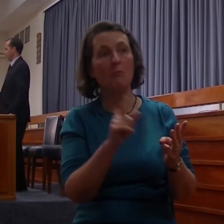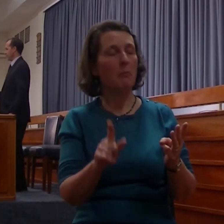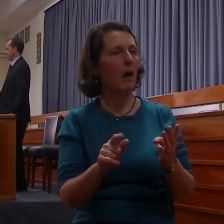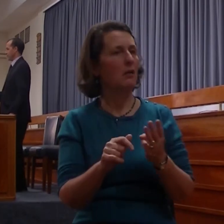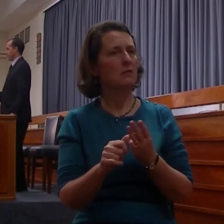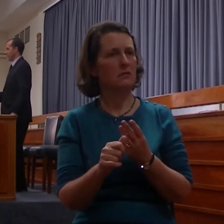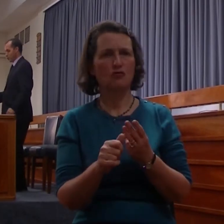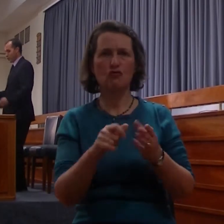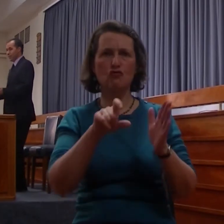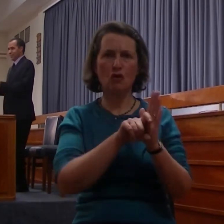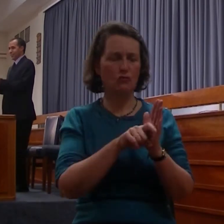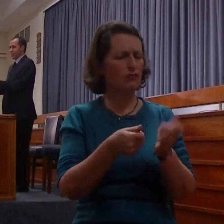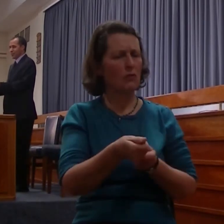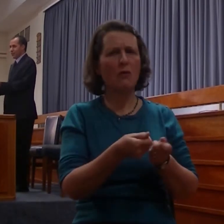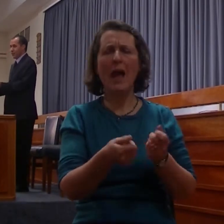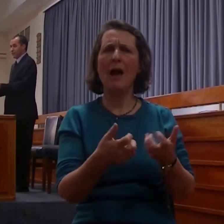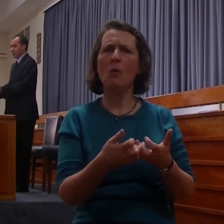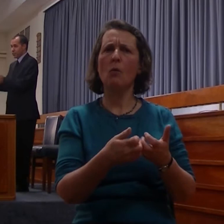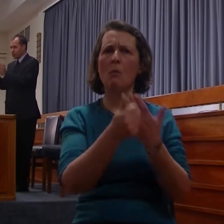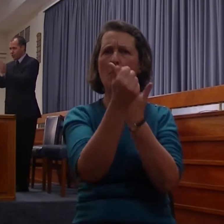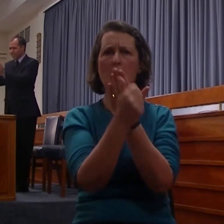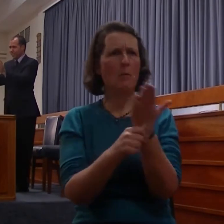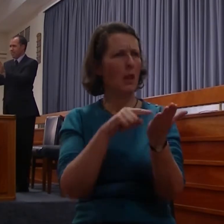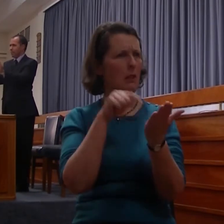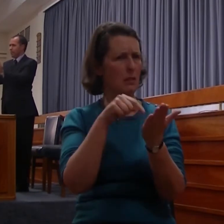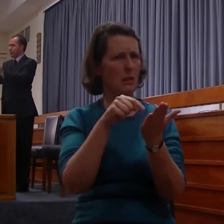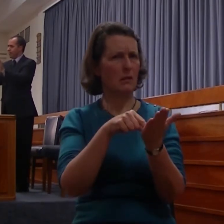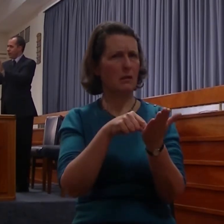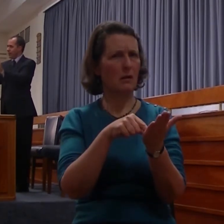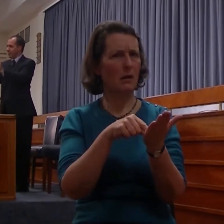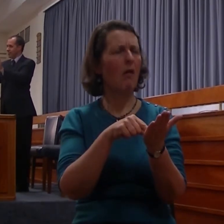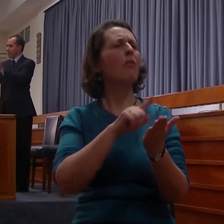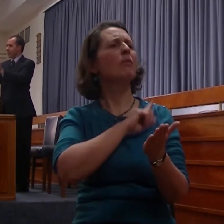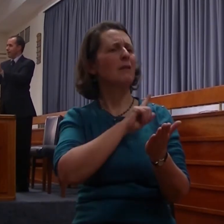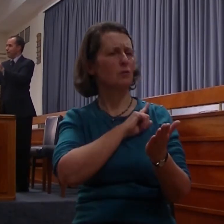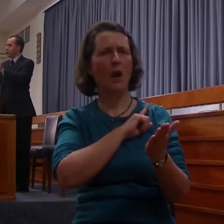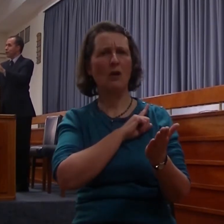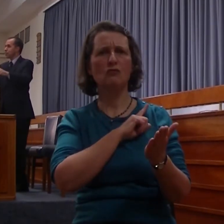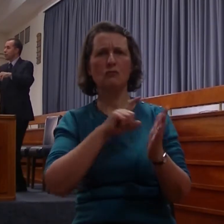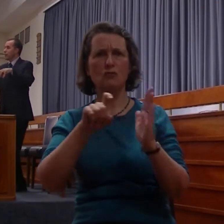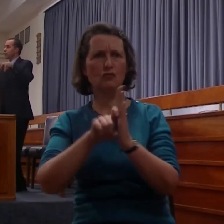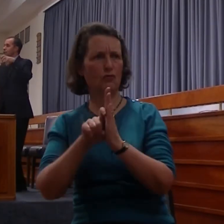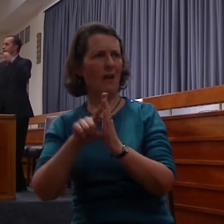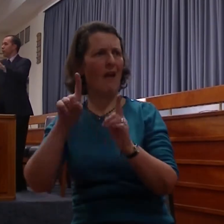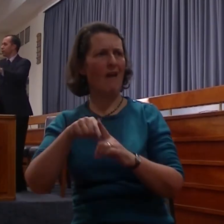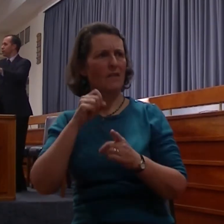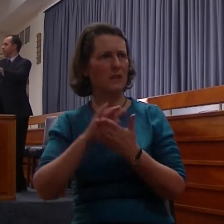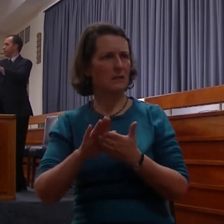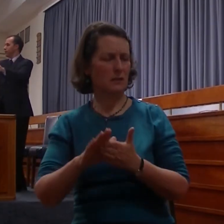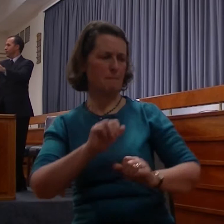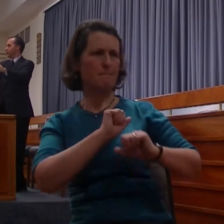of the living God should be ruled by scriptures and by the power of the Holy Spirit. So the church